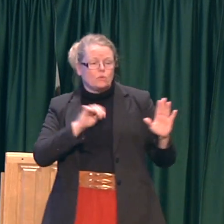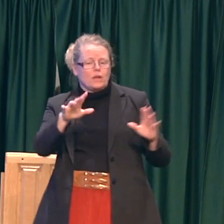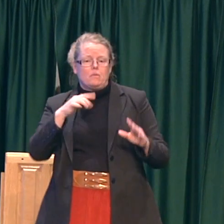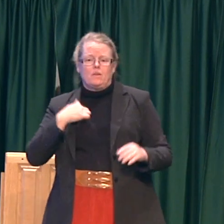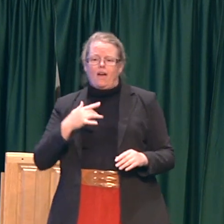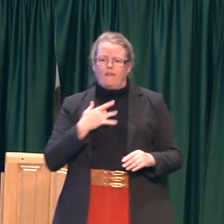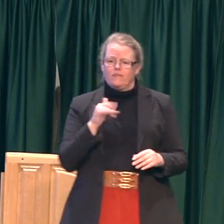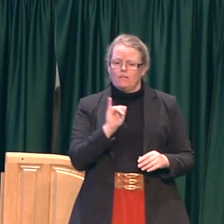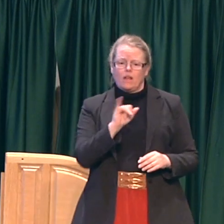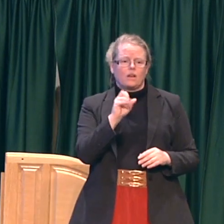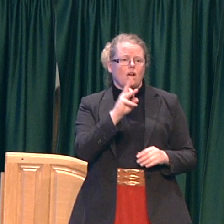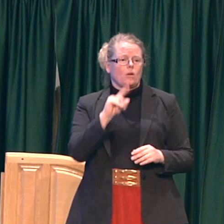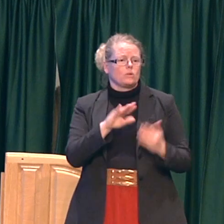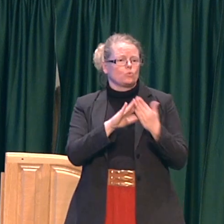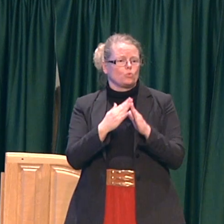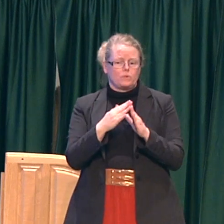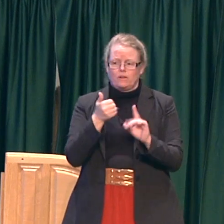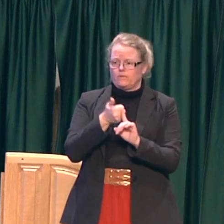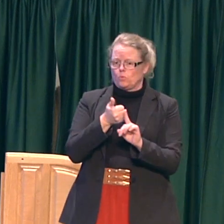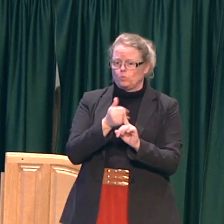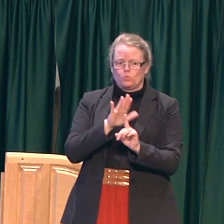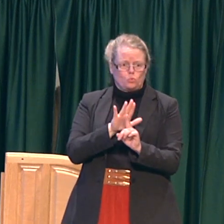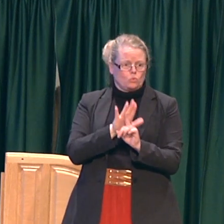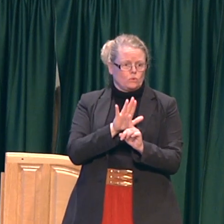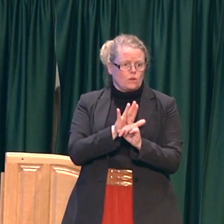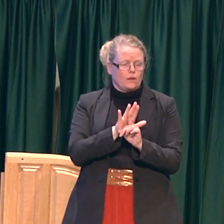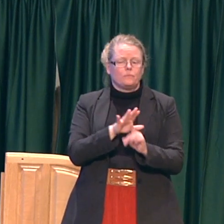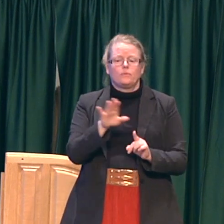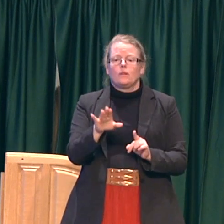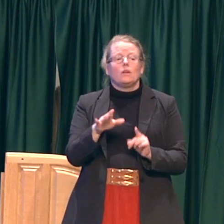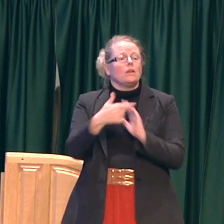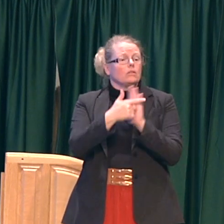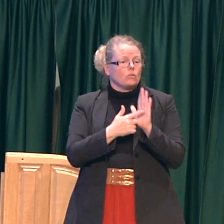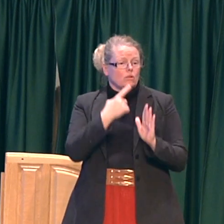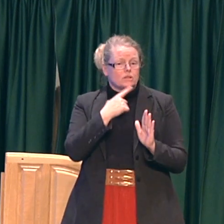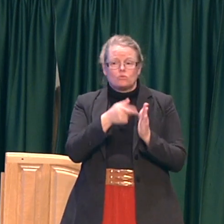And speaking for myself, I feel like the Iowa community has its own,